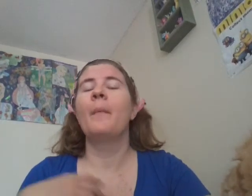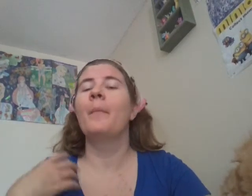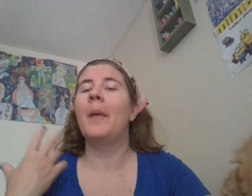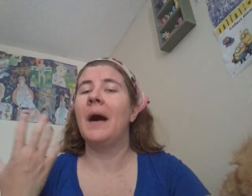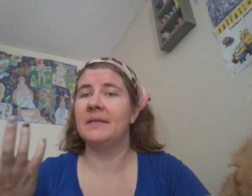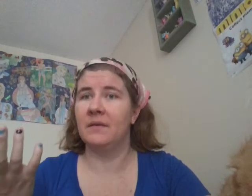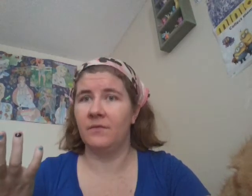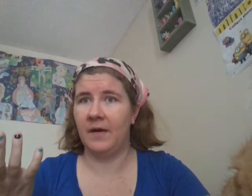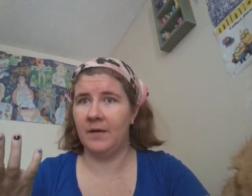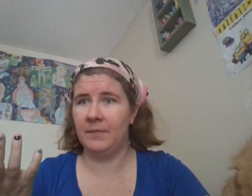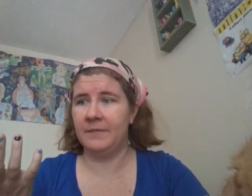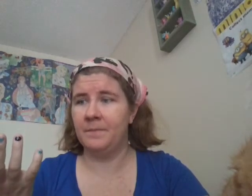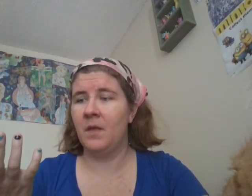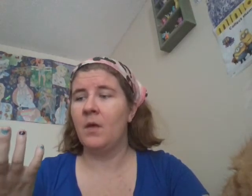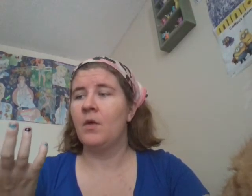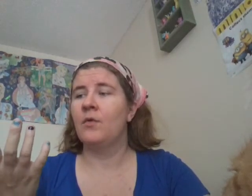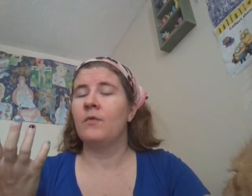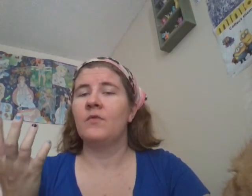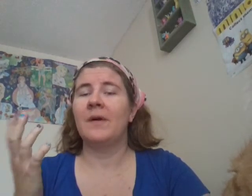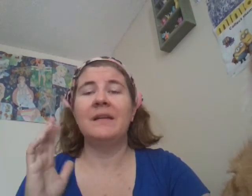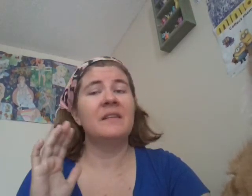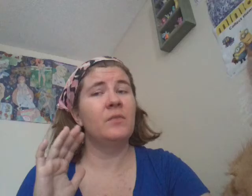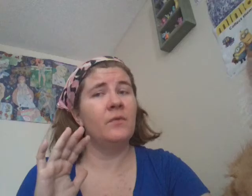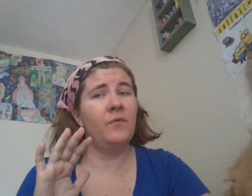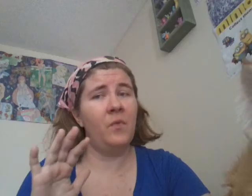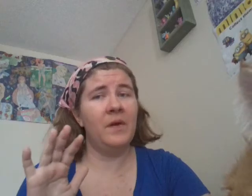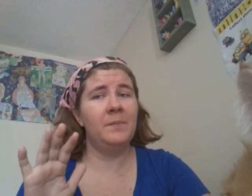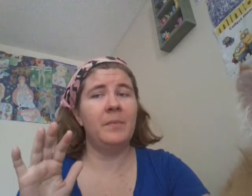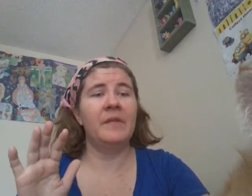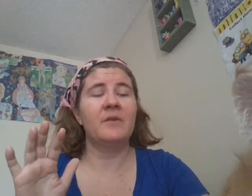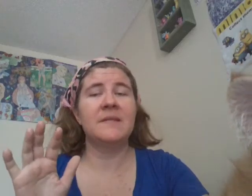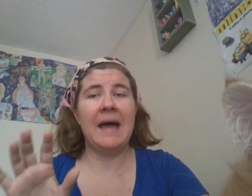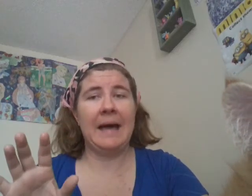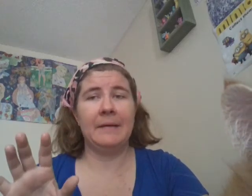positive vibes. So, I kind of tend to avoid people that are sad.